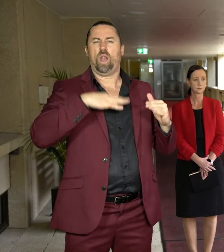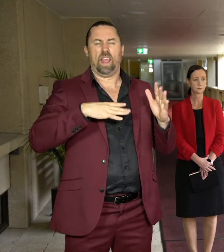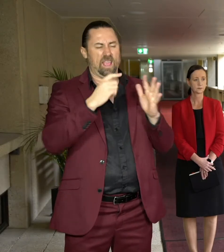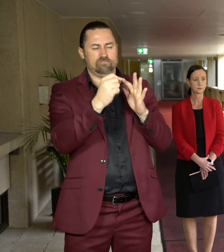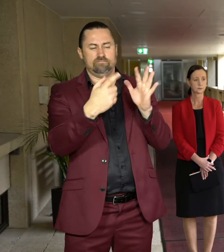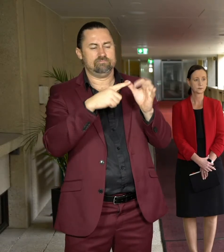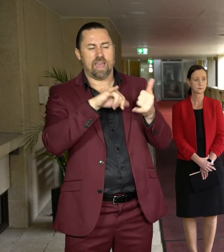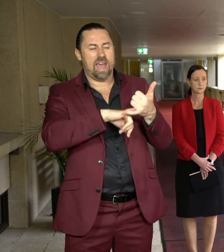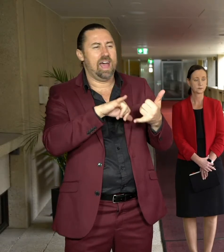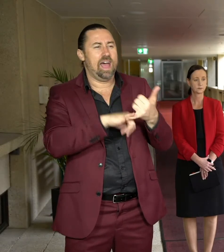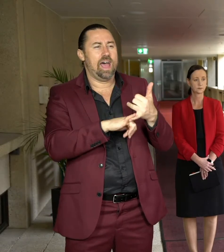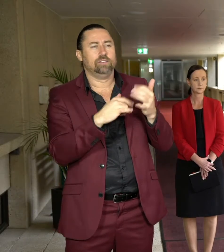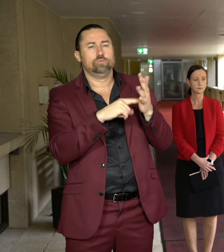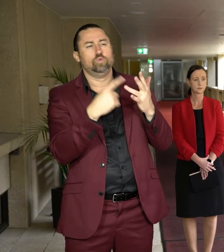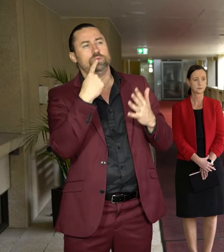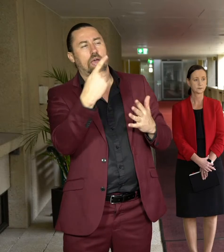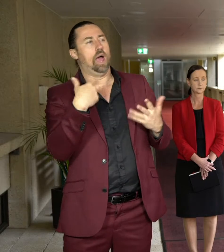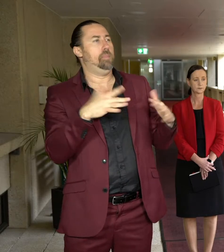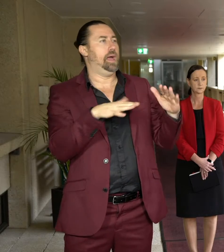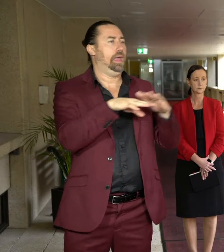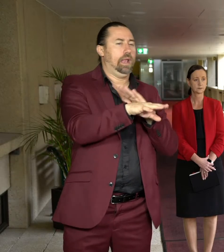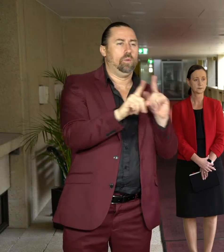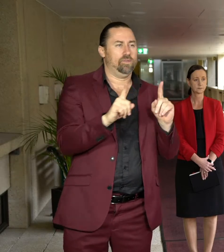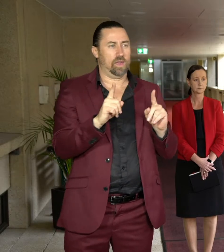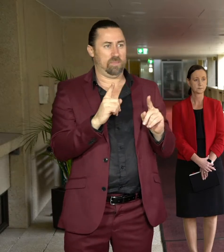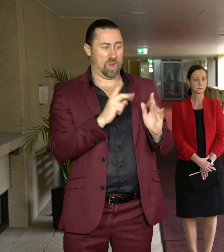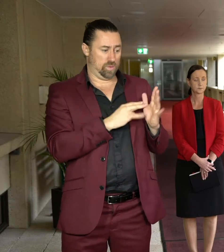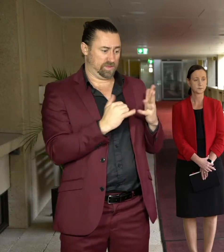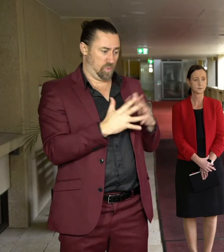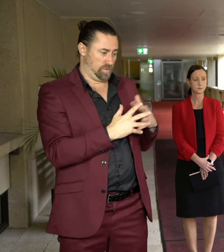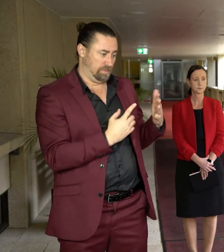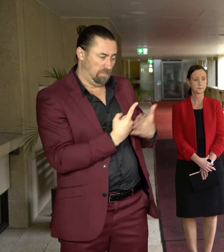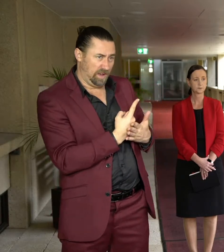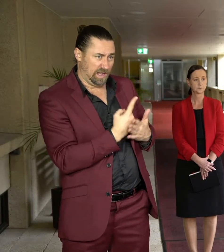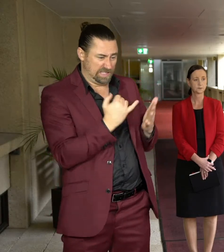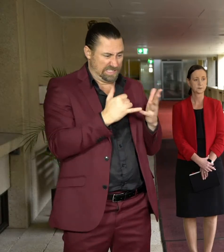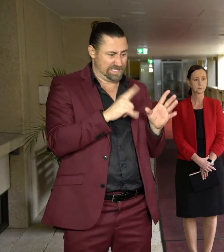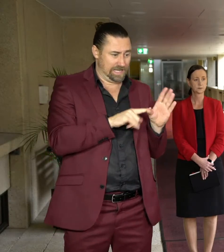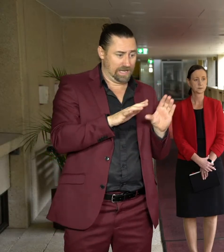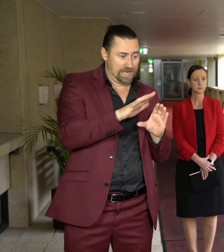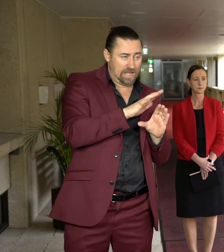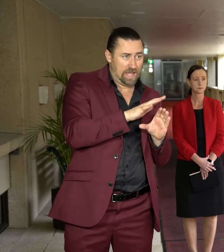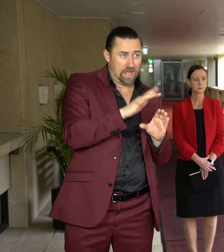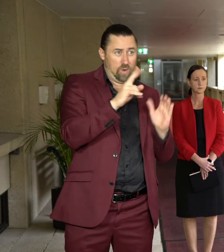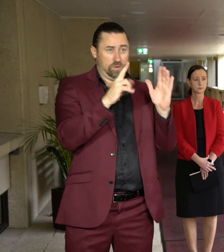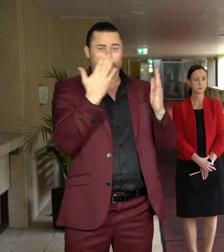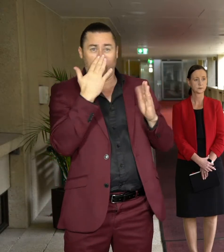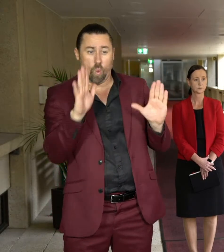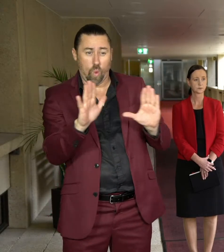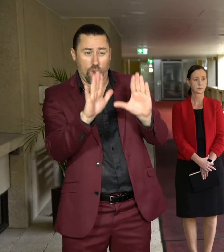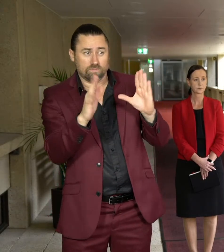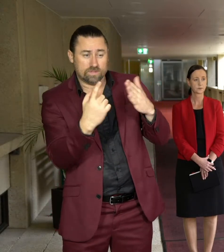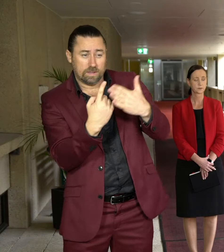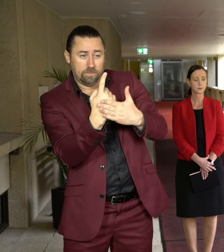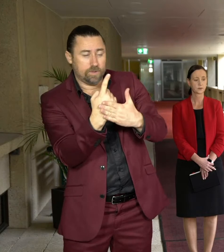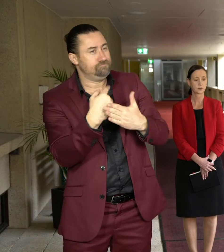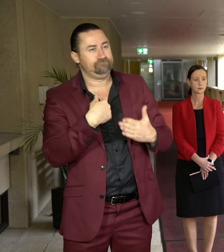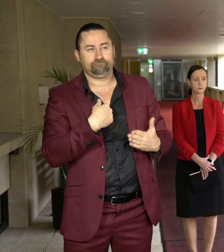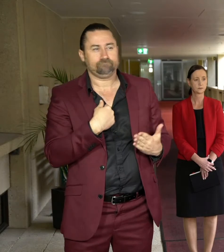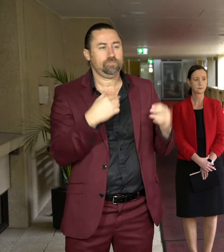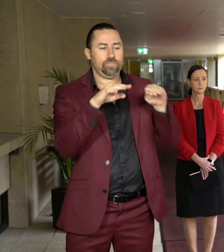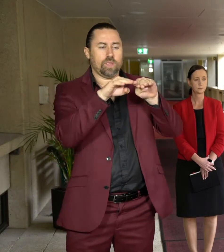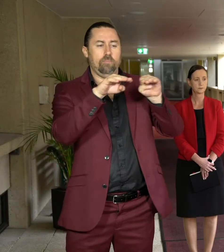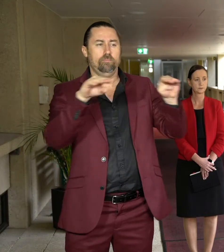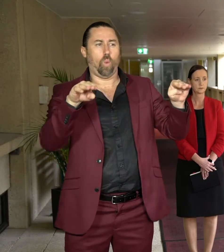school holidays and the New South Wales outbreak, the Sydney outbreak, we will be requiring those border declaration passes for everyone